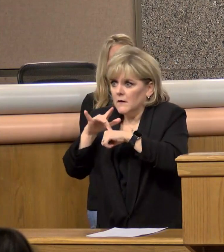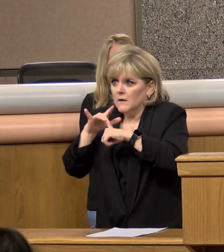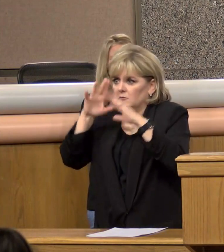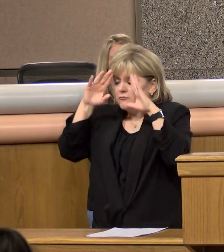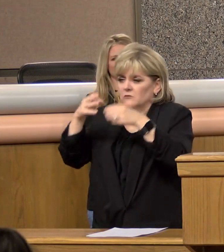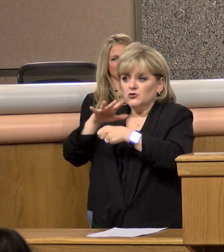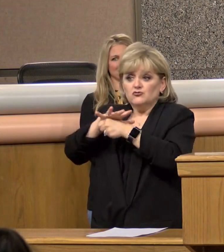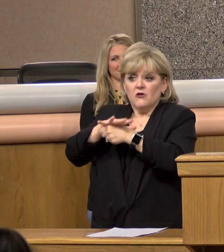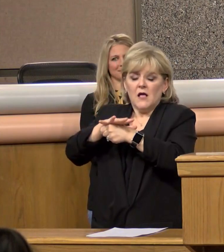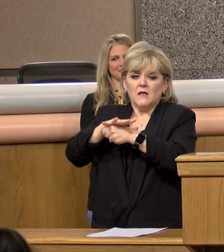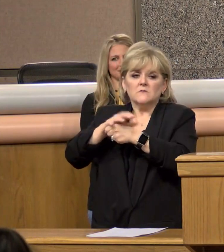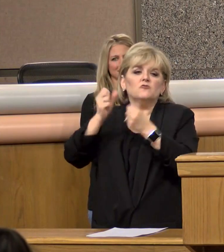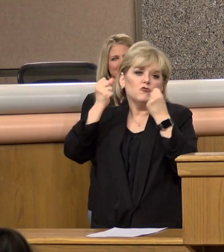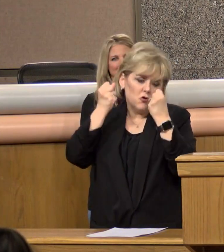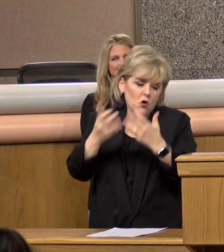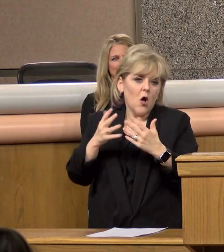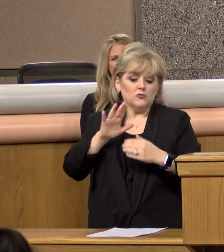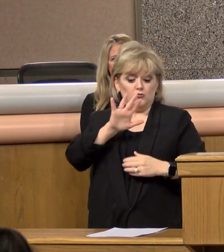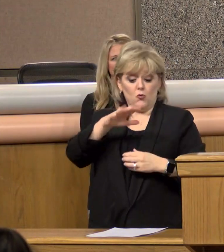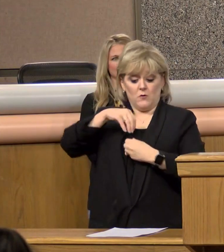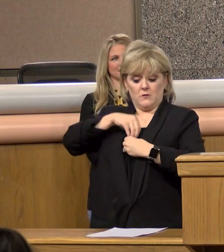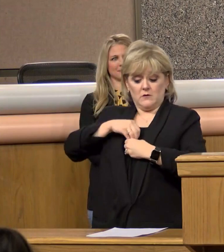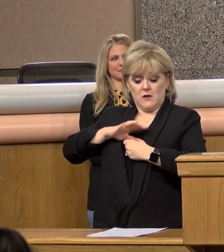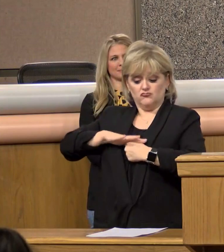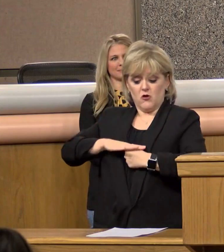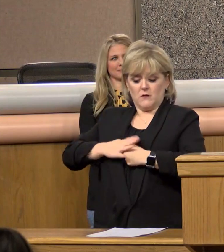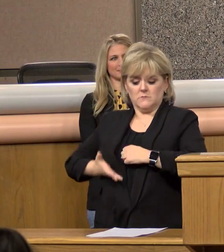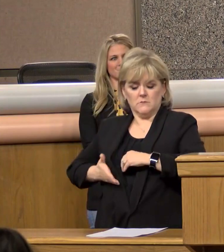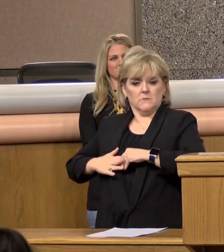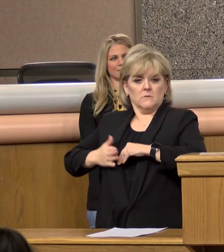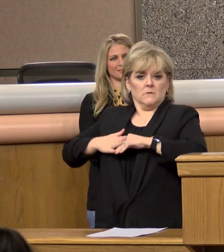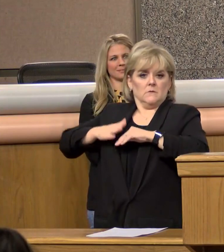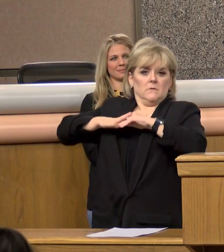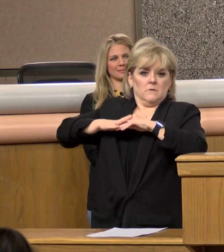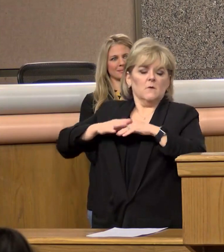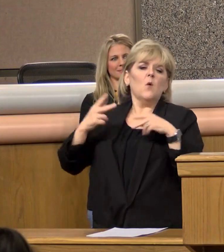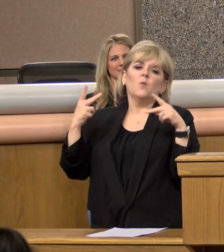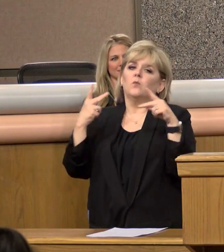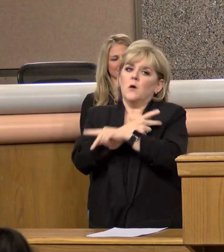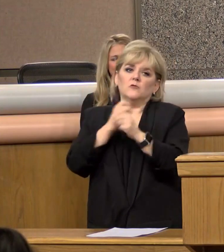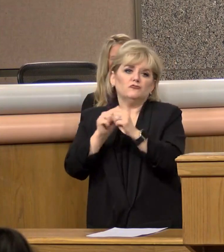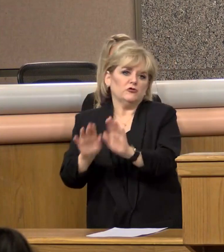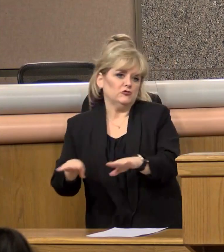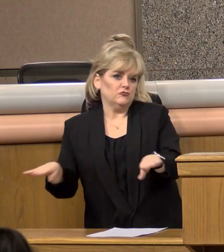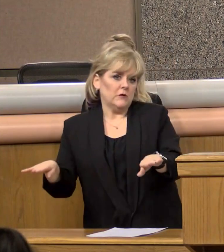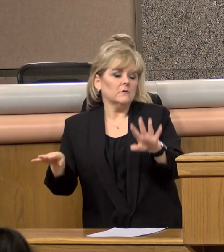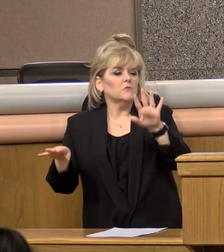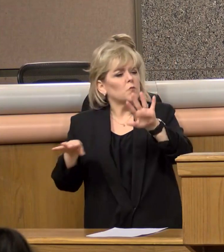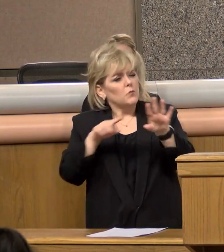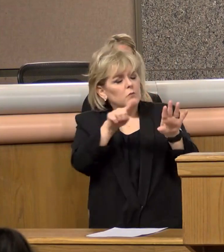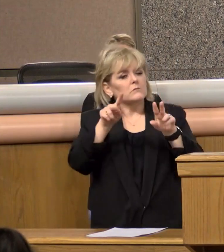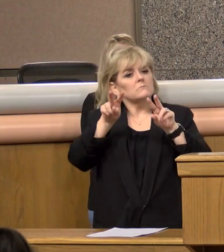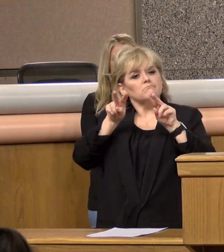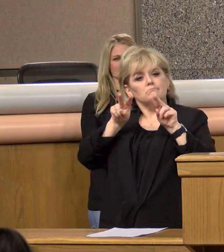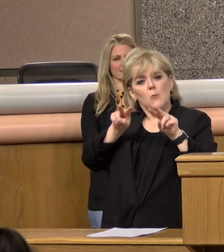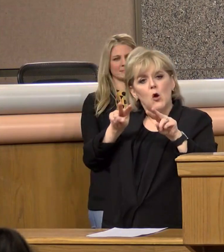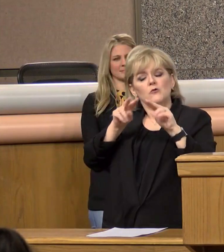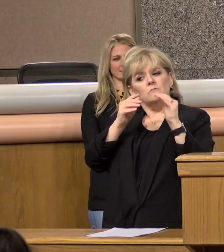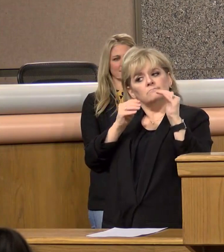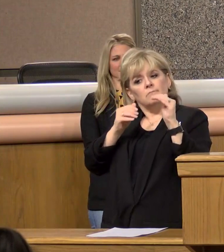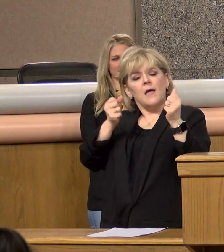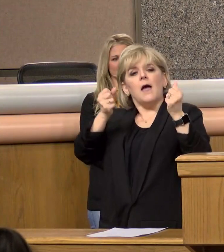events, we tend to have more stress. That is particularly true around children. So we want to monitor how how much uh they're consuming